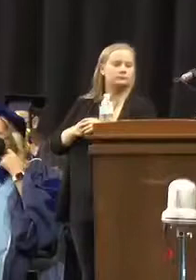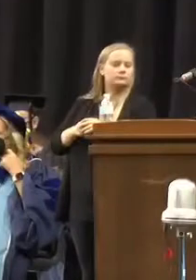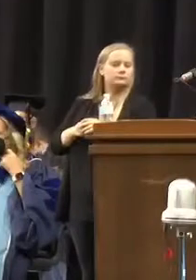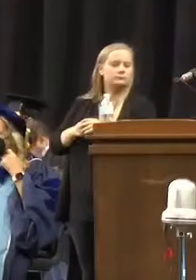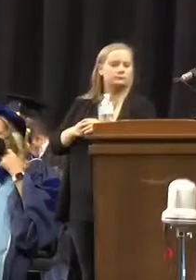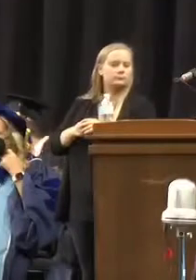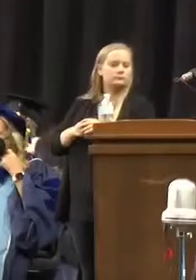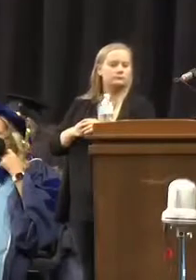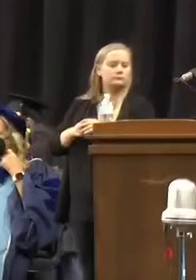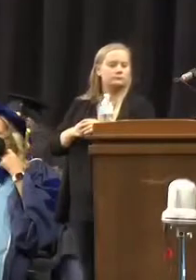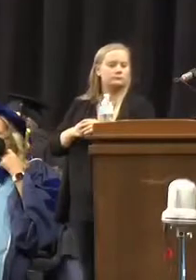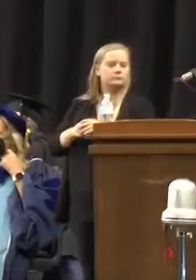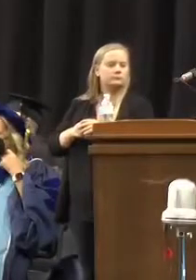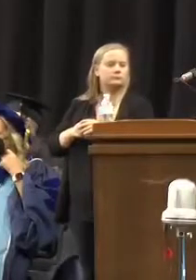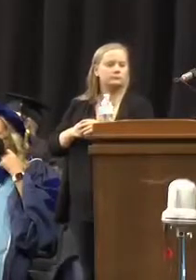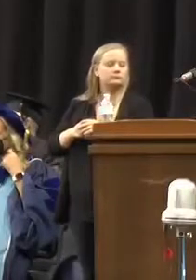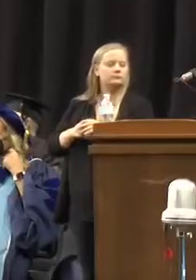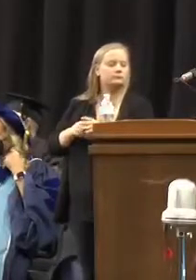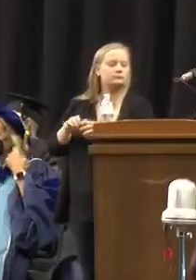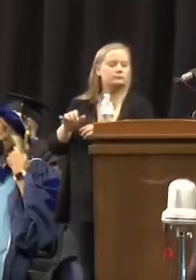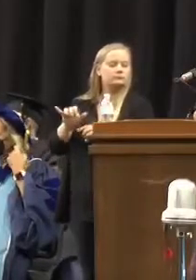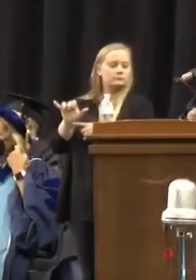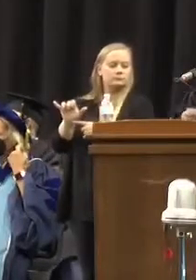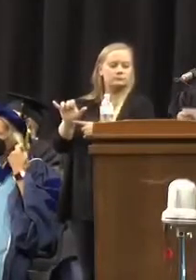Is it Diane or Diane?